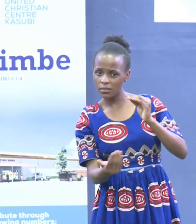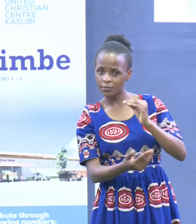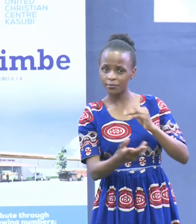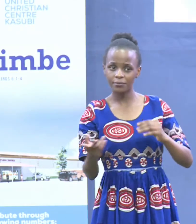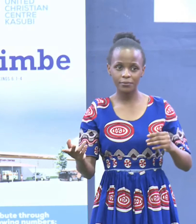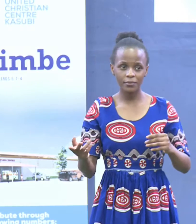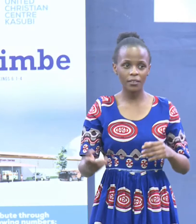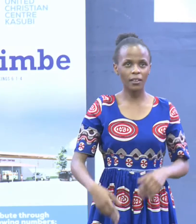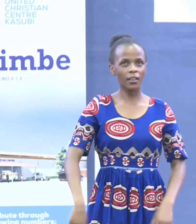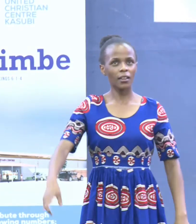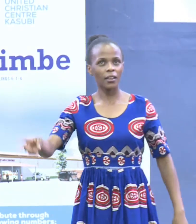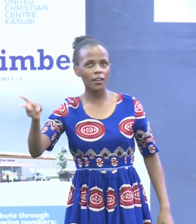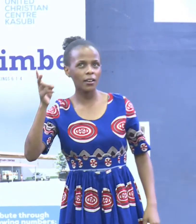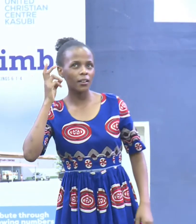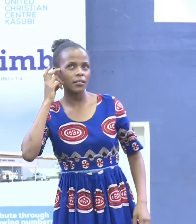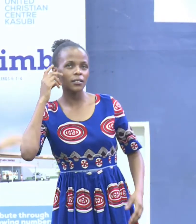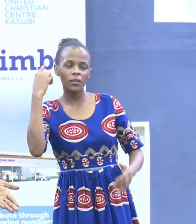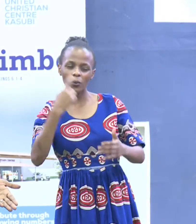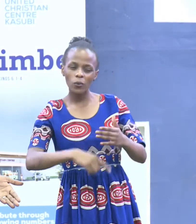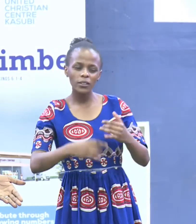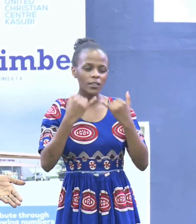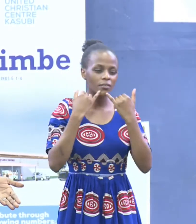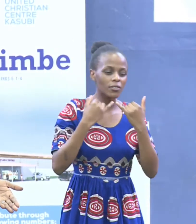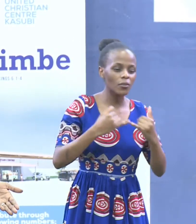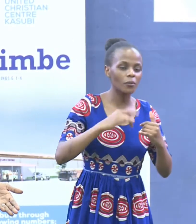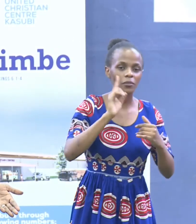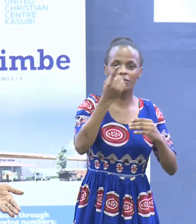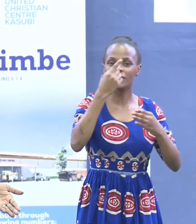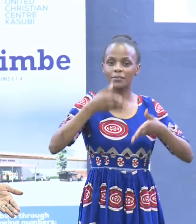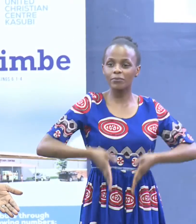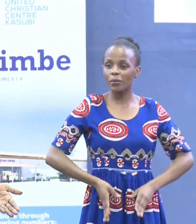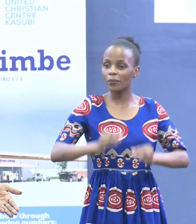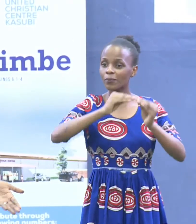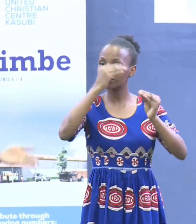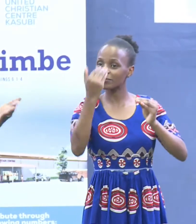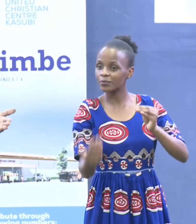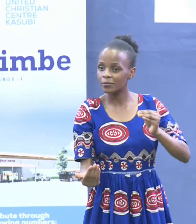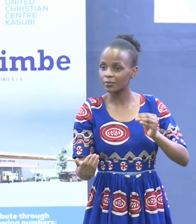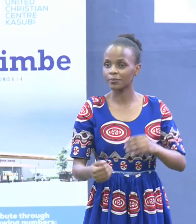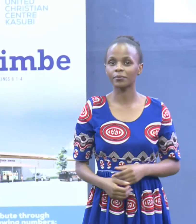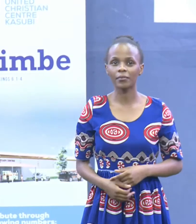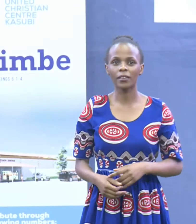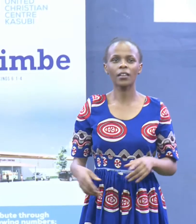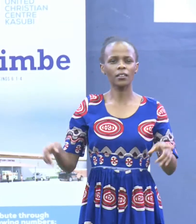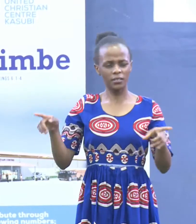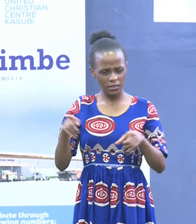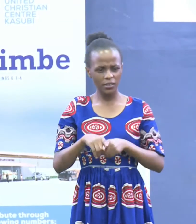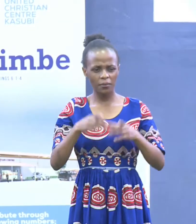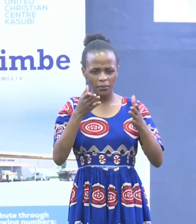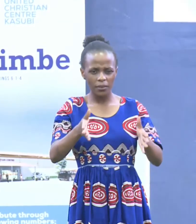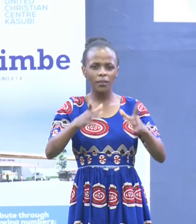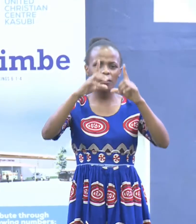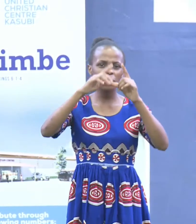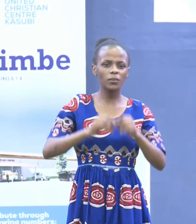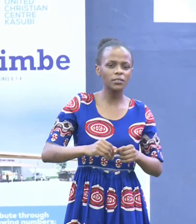these children awulidde kye bagambye omwana omubereberye. Has heard what they told the firstborn. Era waliwo ebigambo kye